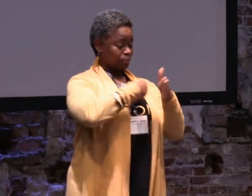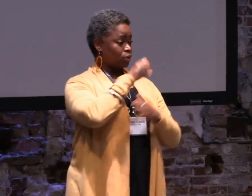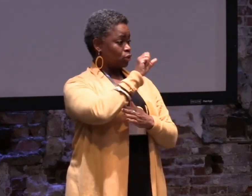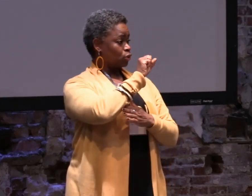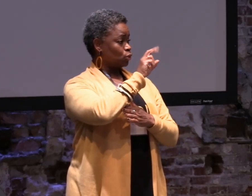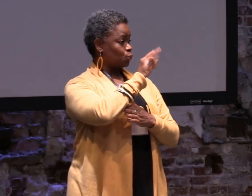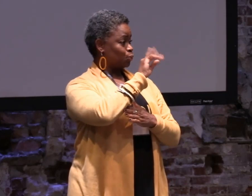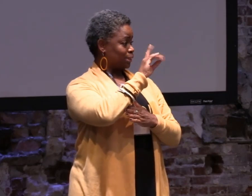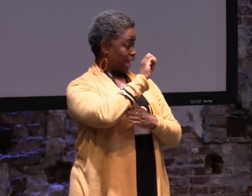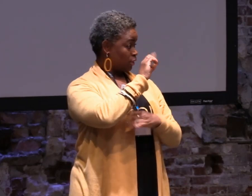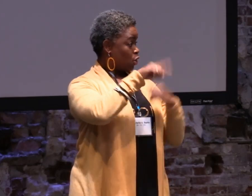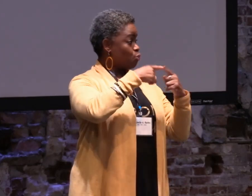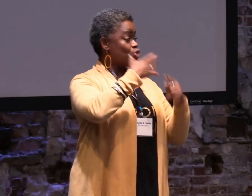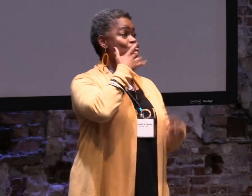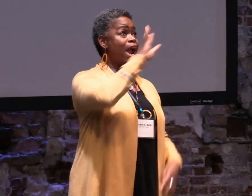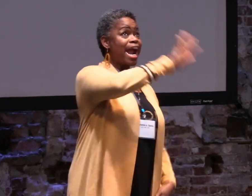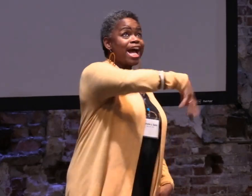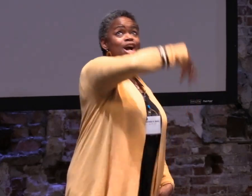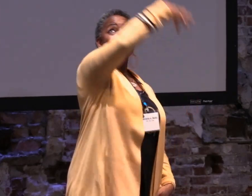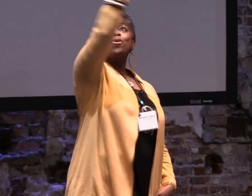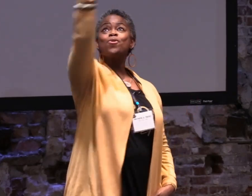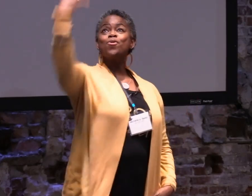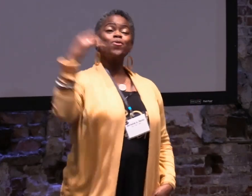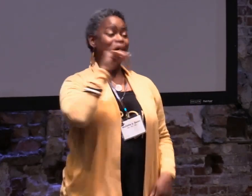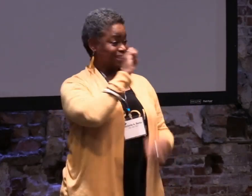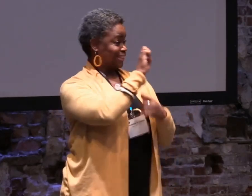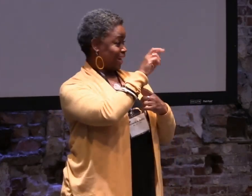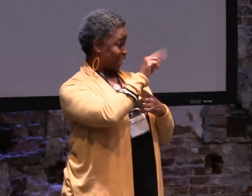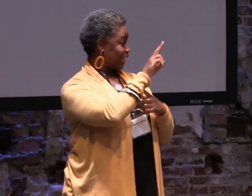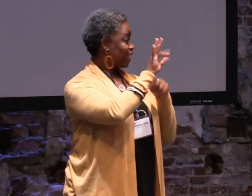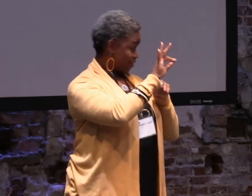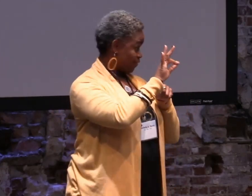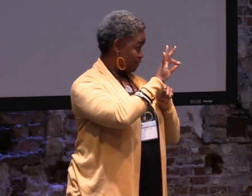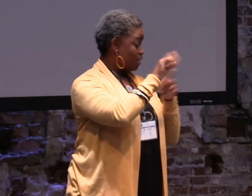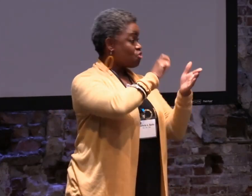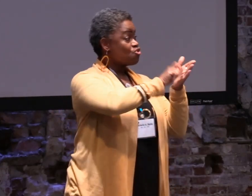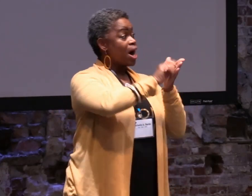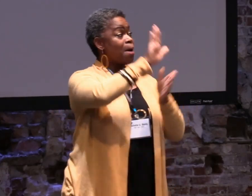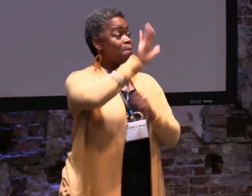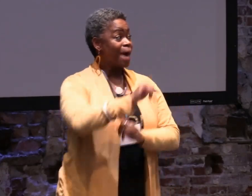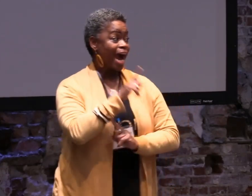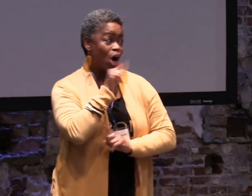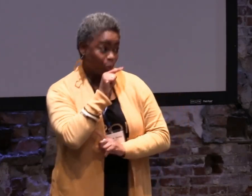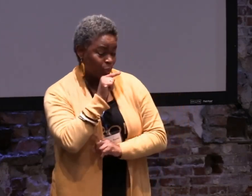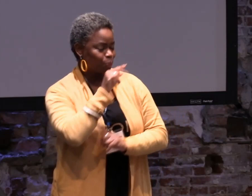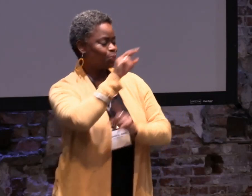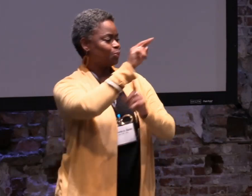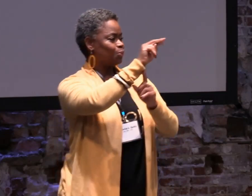Girls, Contemplating Suicide When the Rainbow Wasn't Enough, written by